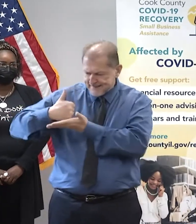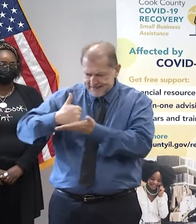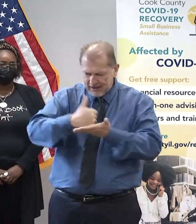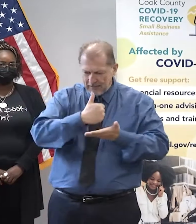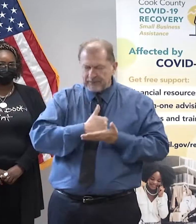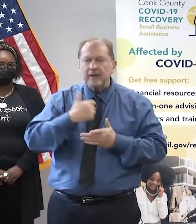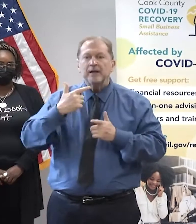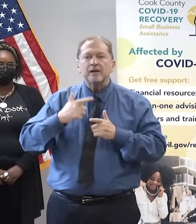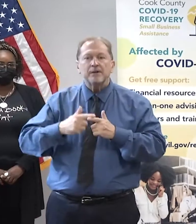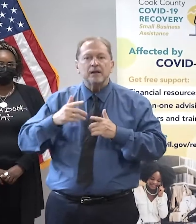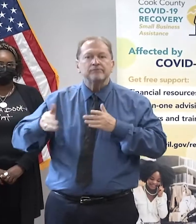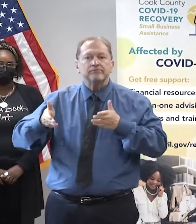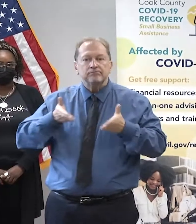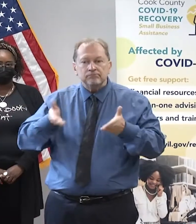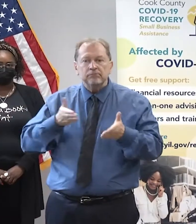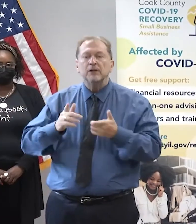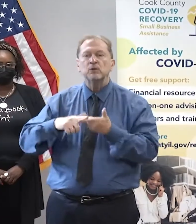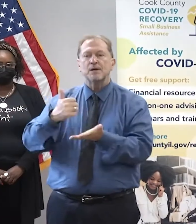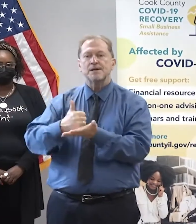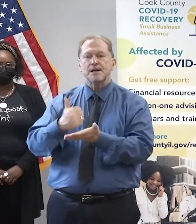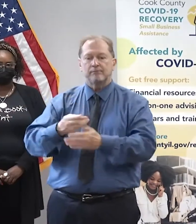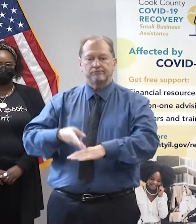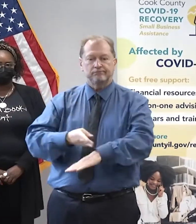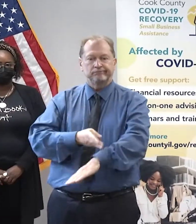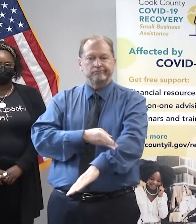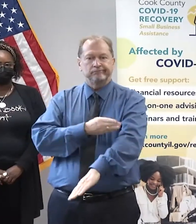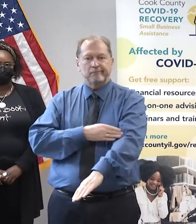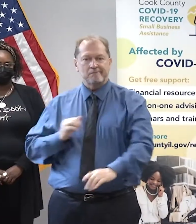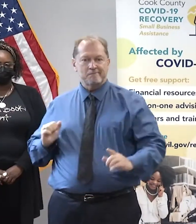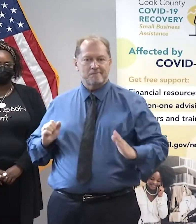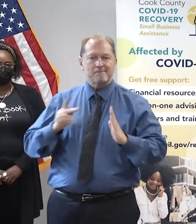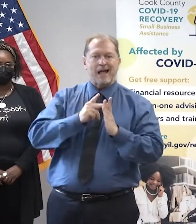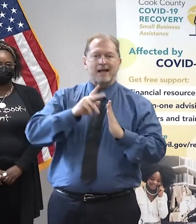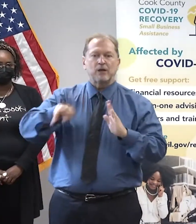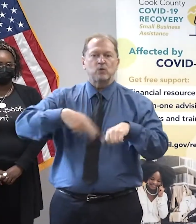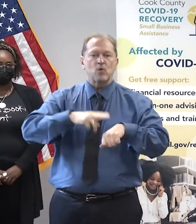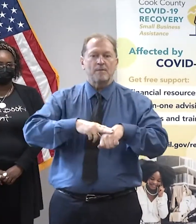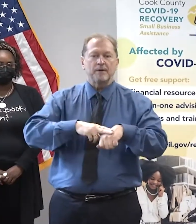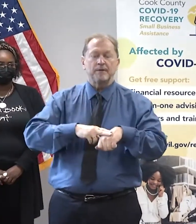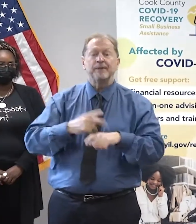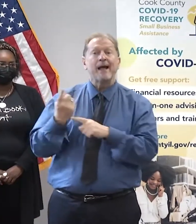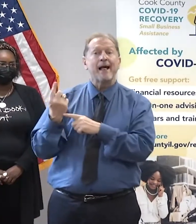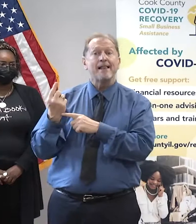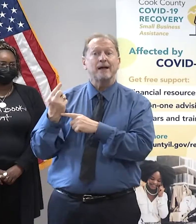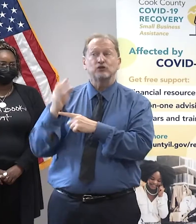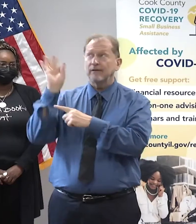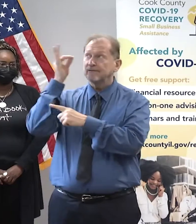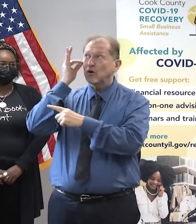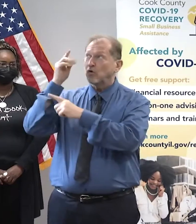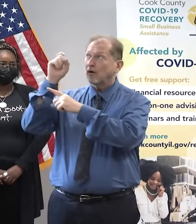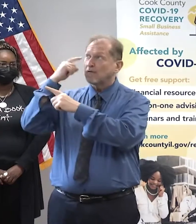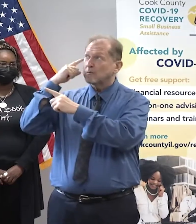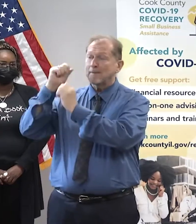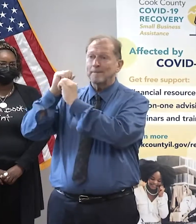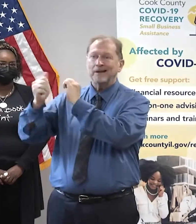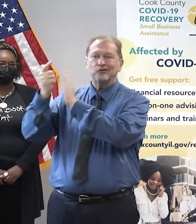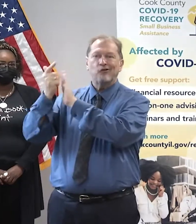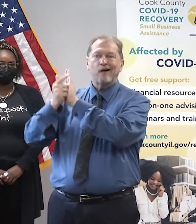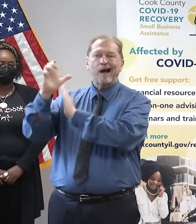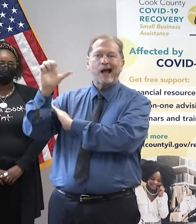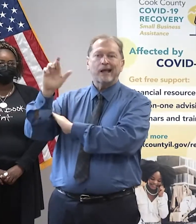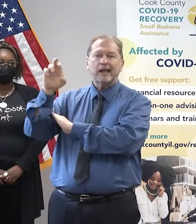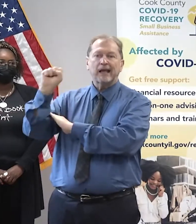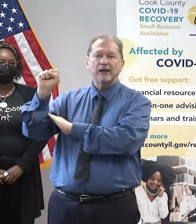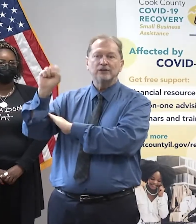resources, all to support recovery. When we received CARES Act funding last year, we began offering $10,000